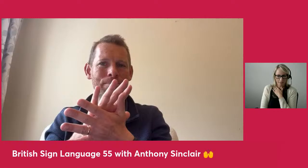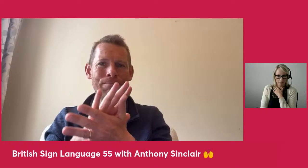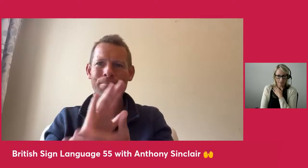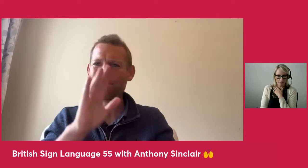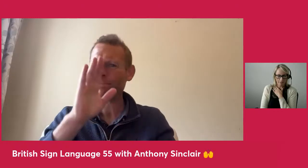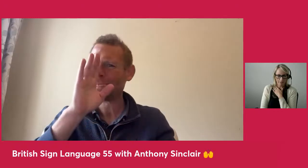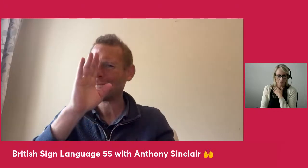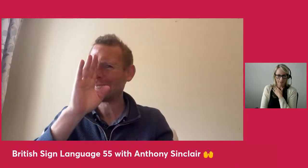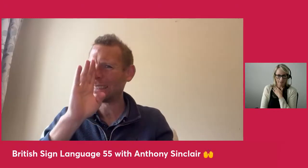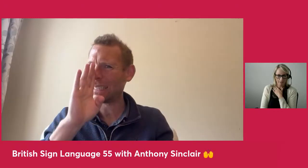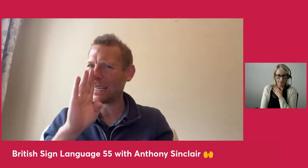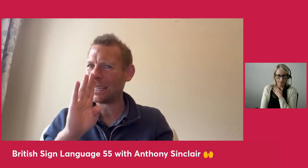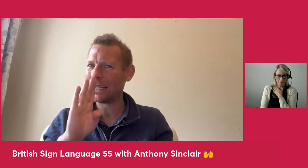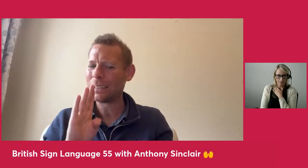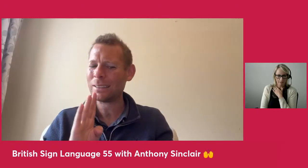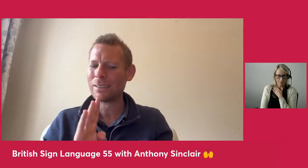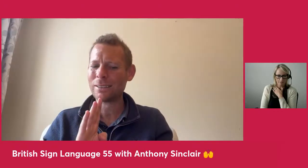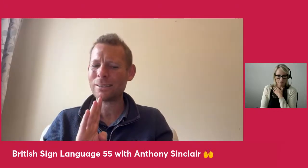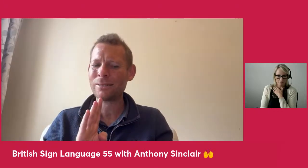happy,